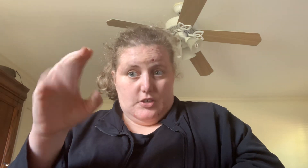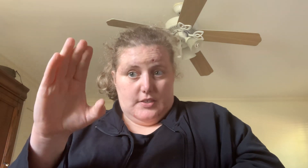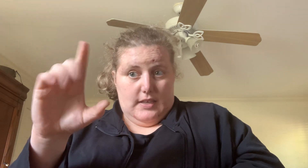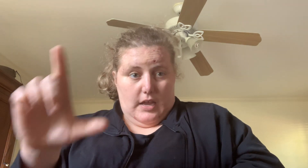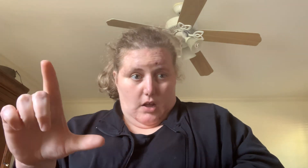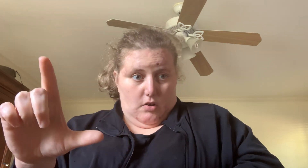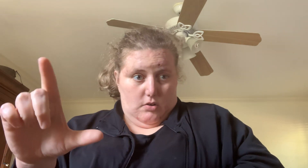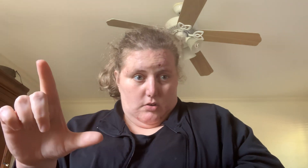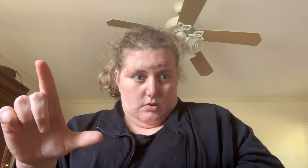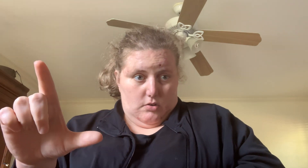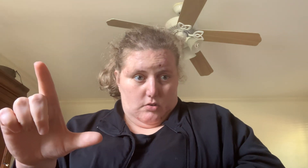moles of magnesium.